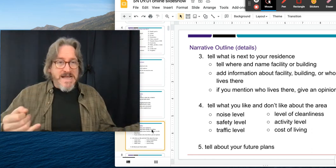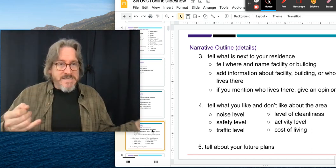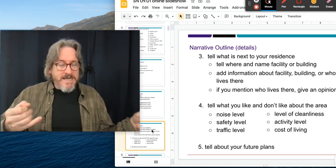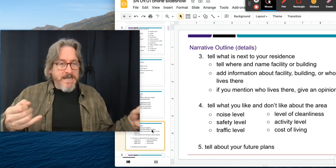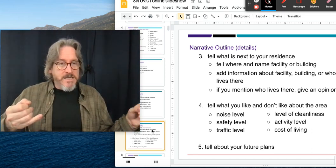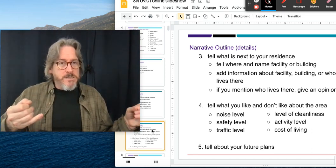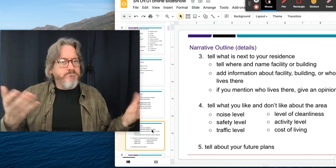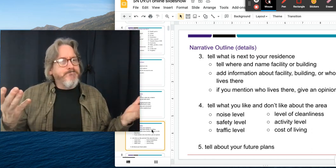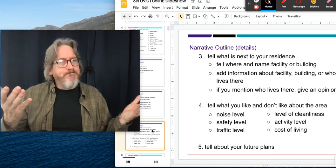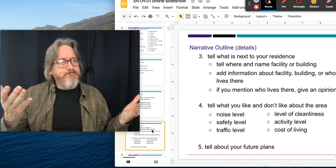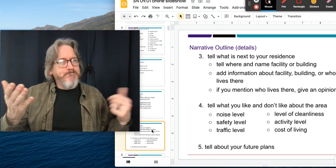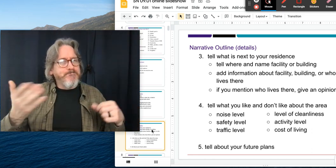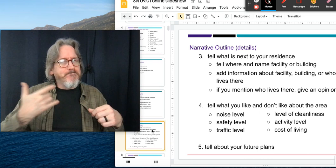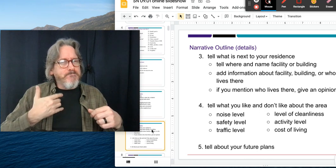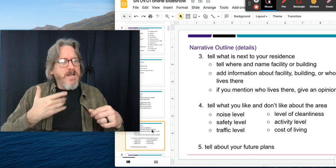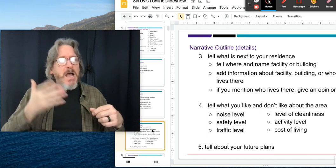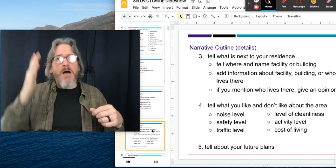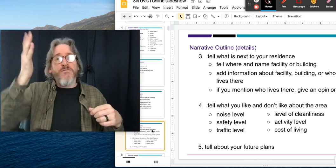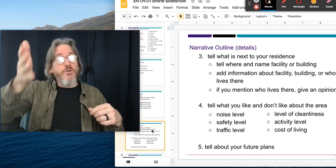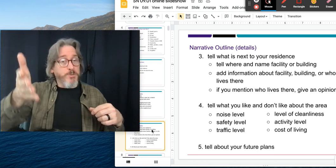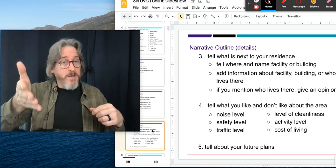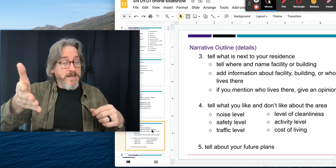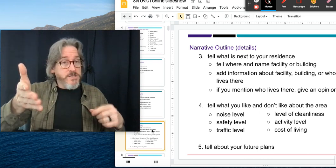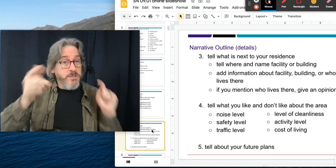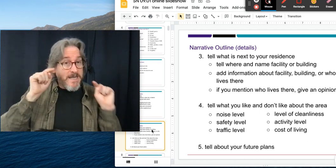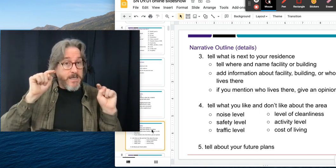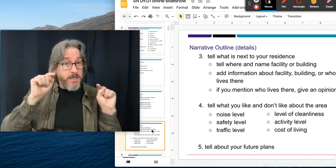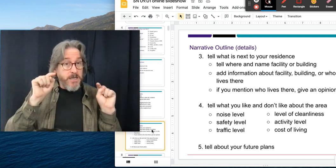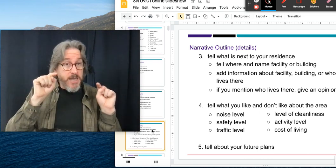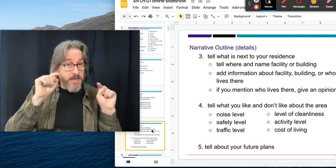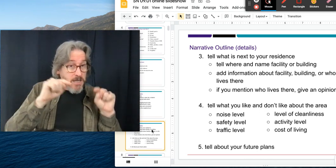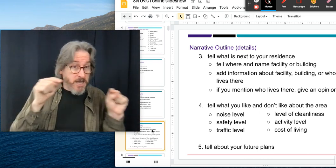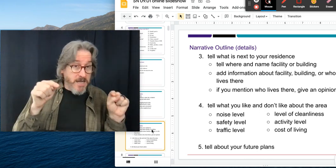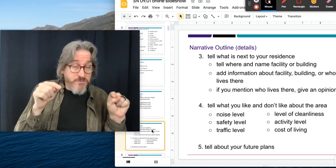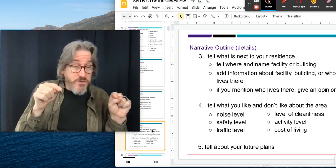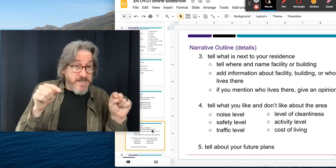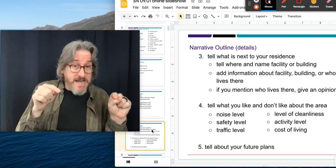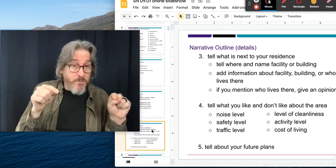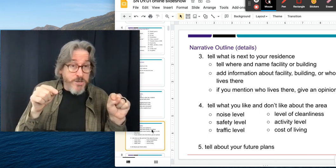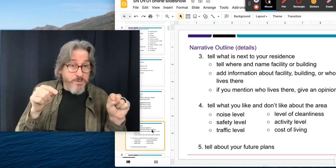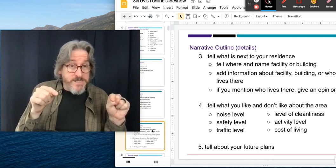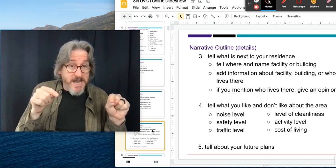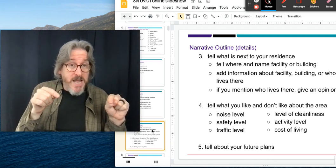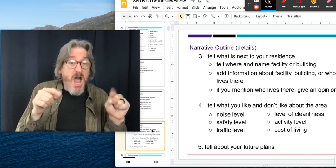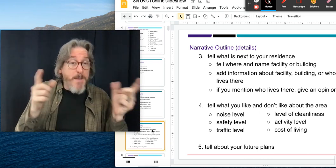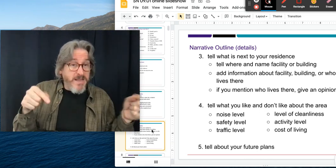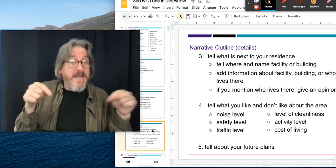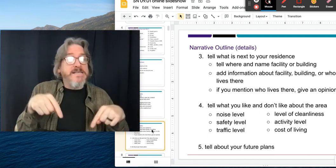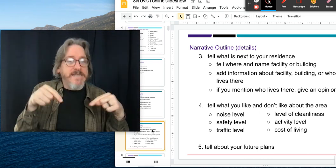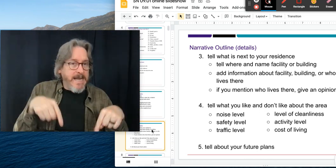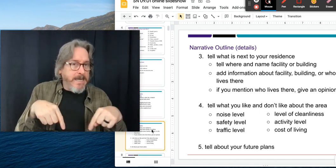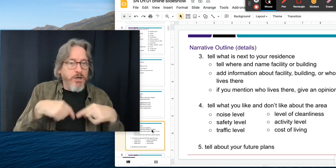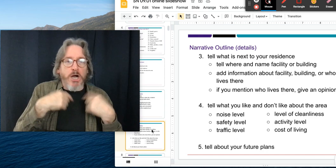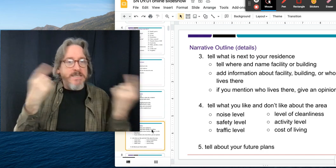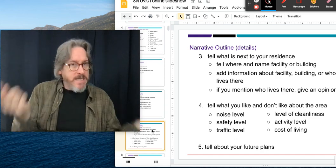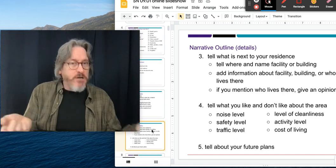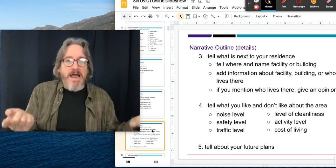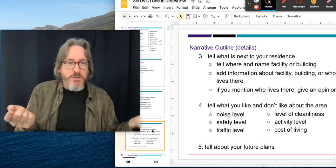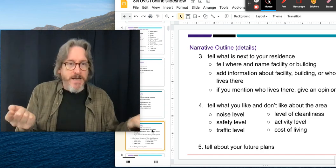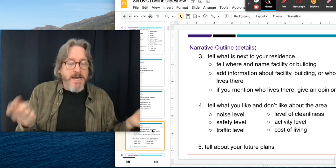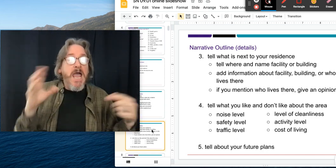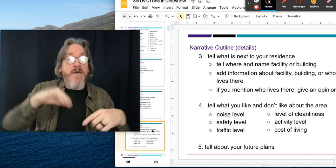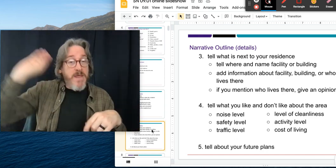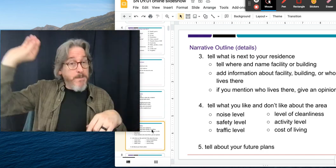the last thing is future plans. Like, if to the extent where you would say, I plan to stay here until